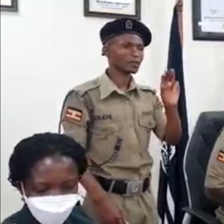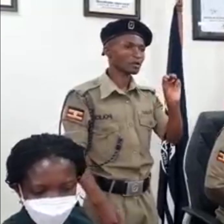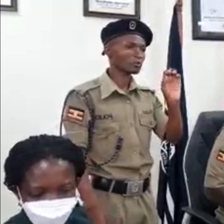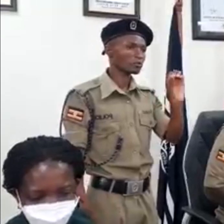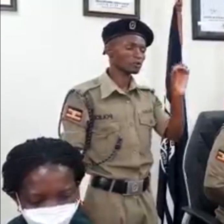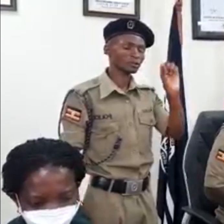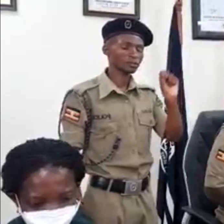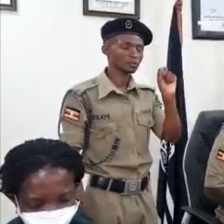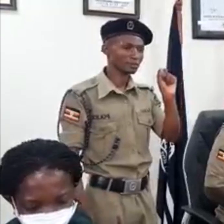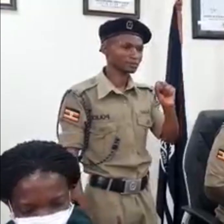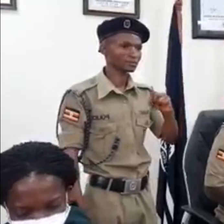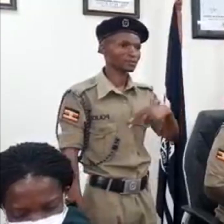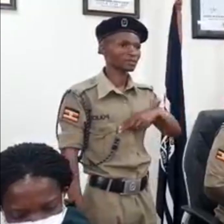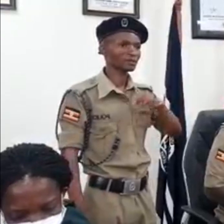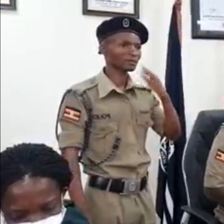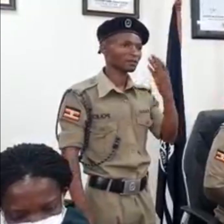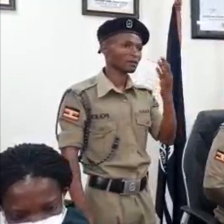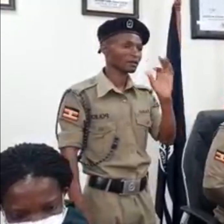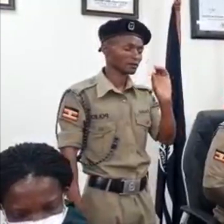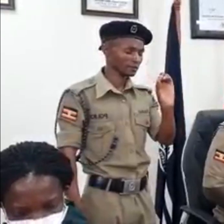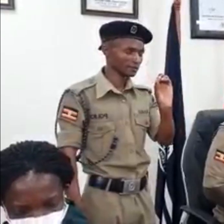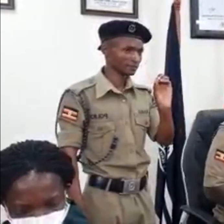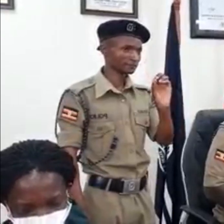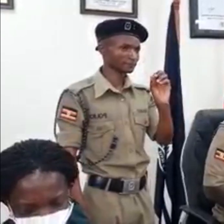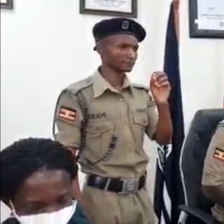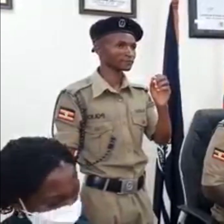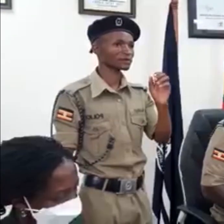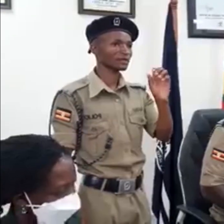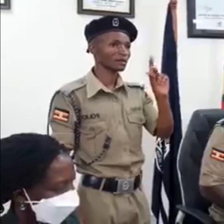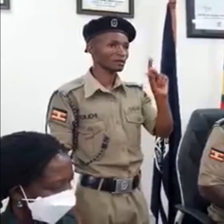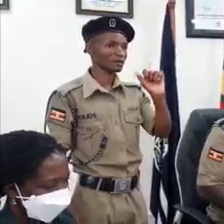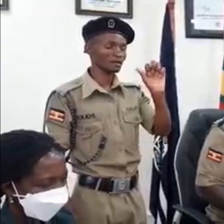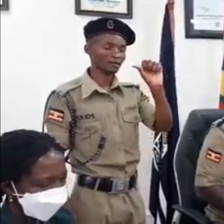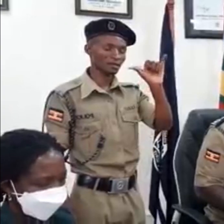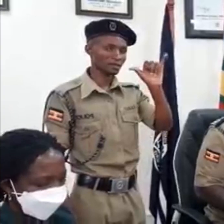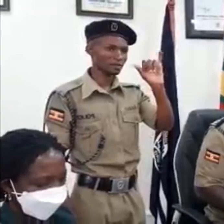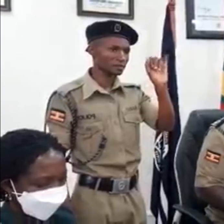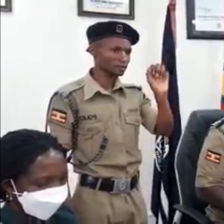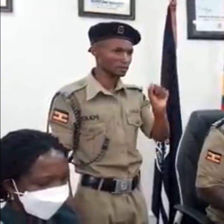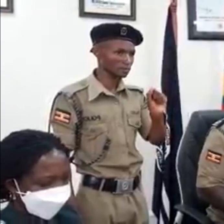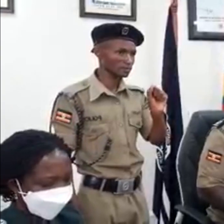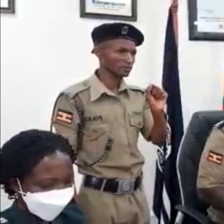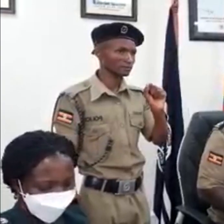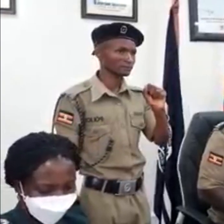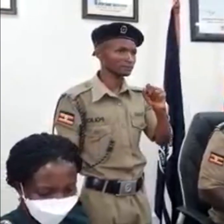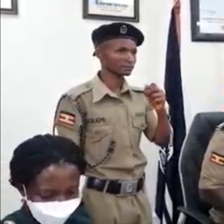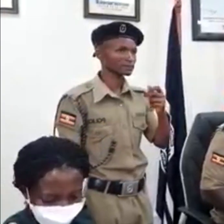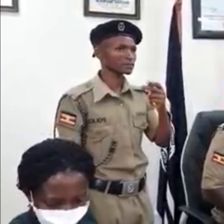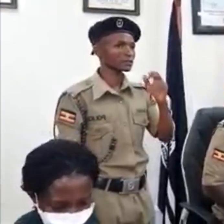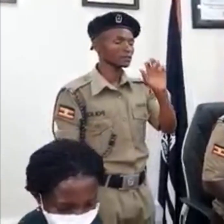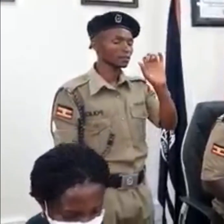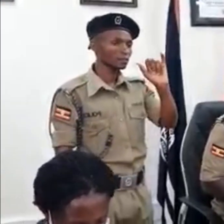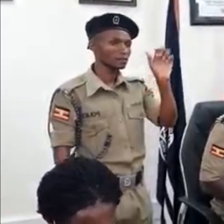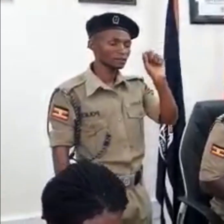30, Tumwesi J, 26, Kaiza Ashraf, aged 20, Sebunya